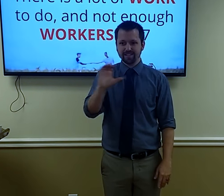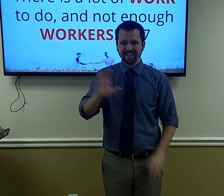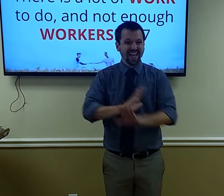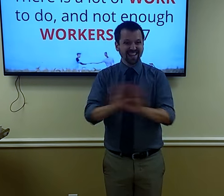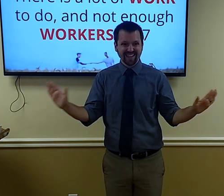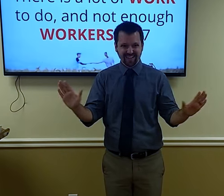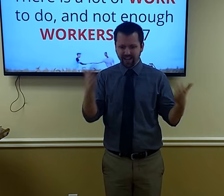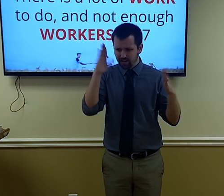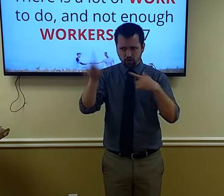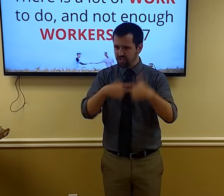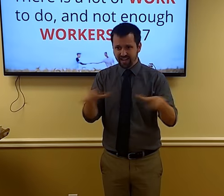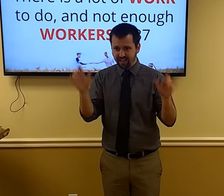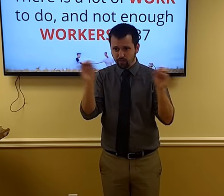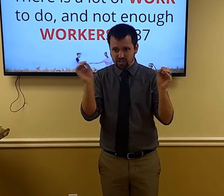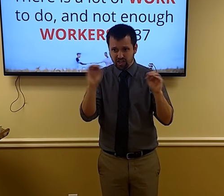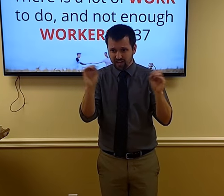C. That's it. I didn't know sign language, none.